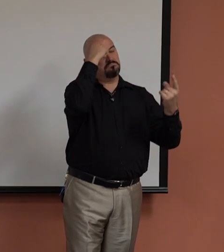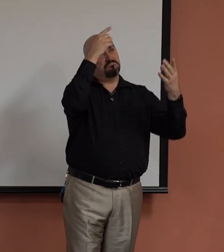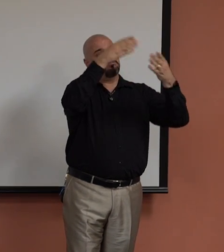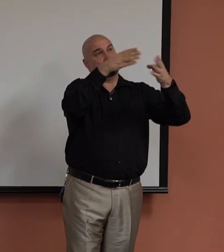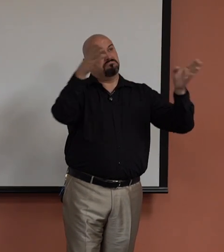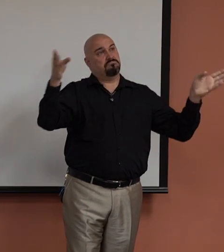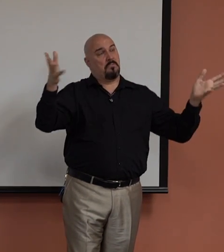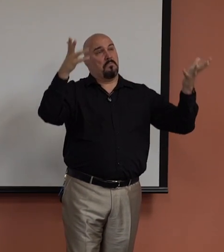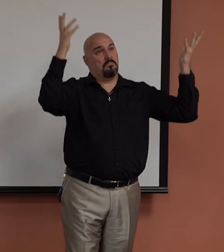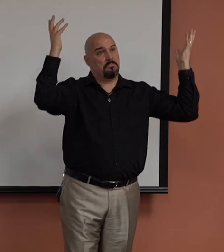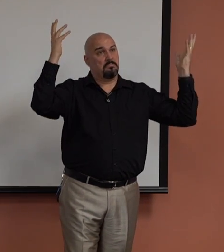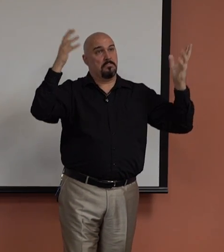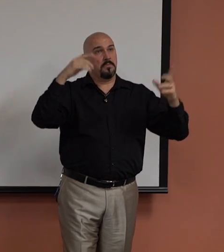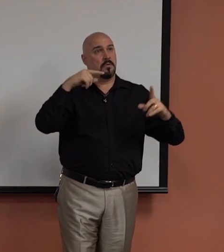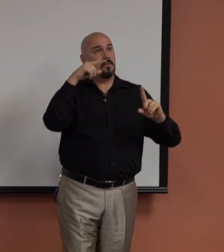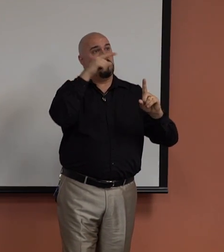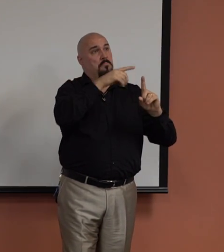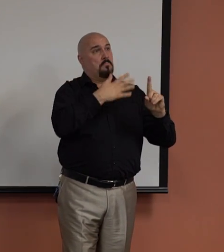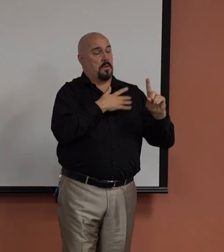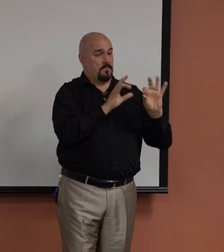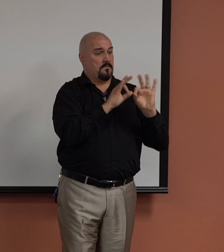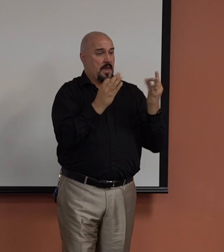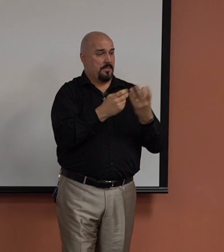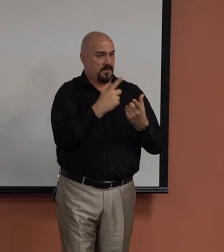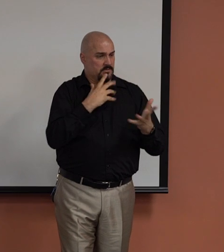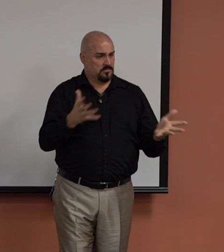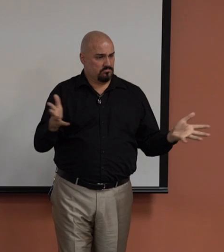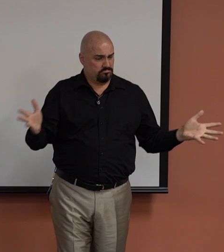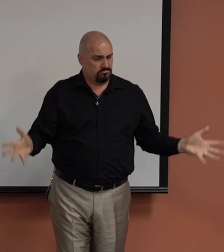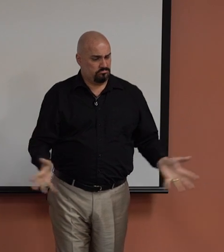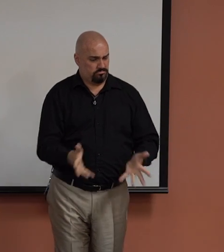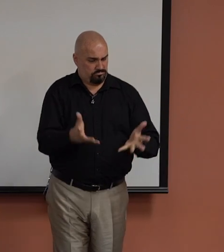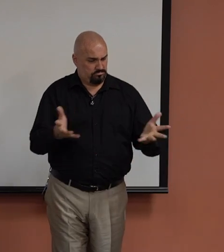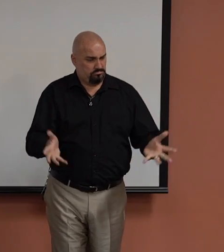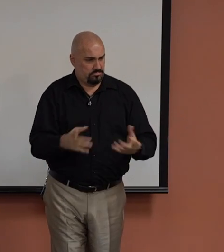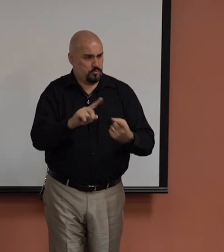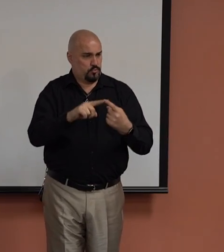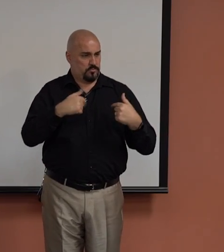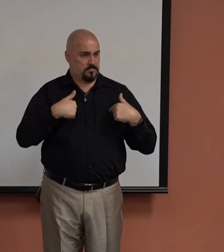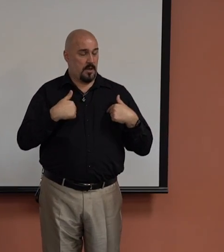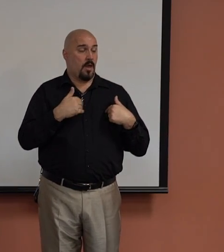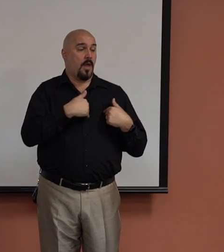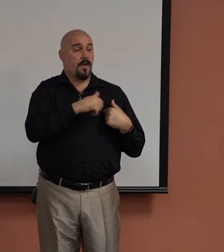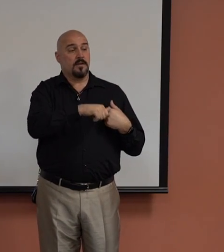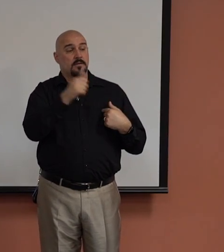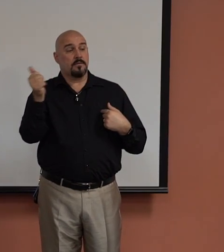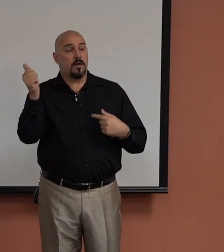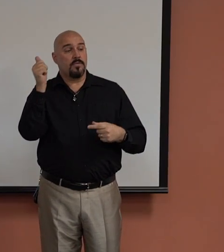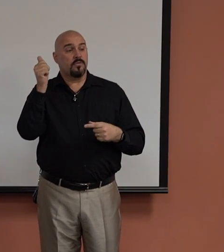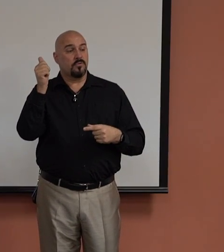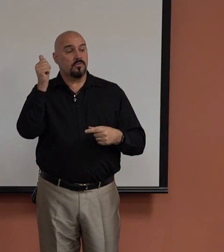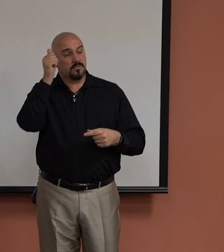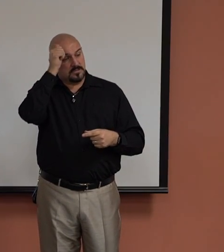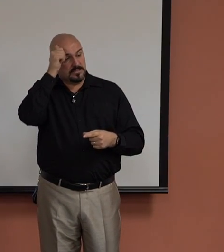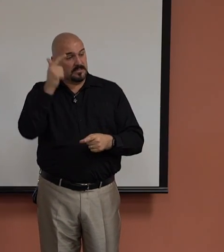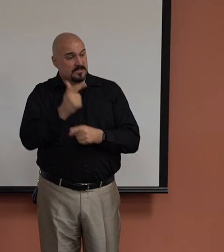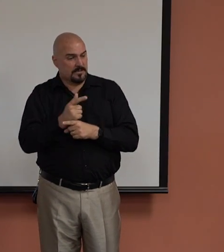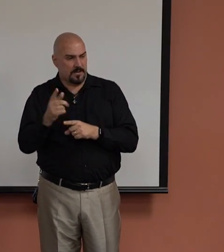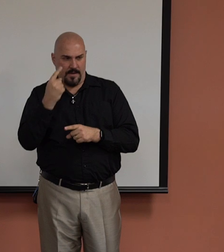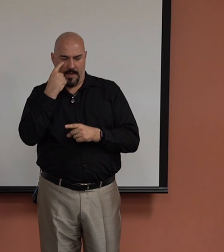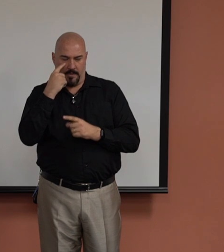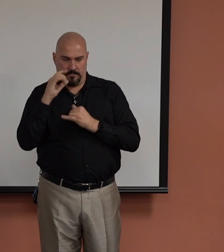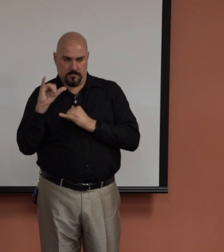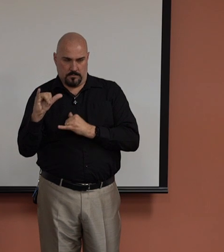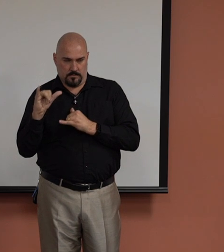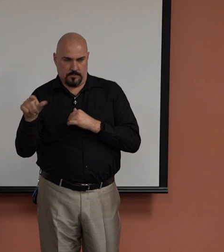you know, or they were encouraging, because I also have a sibling that has the same eye condition as myself. But we were as